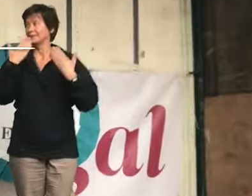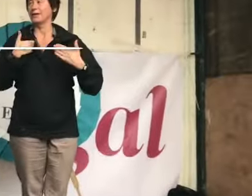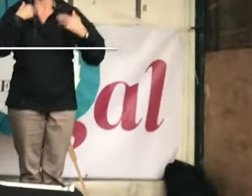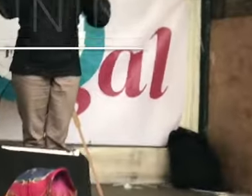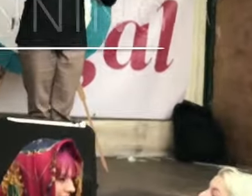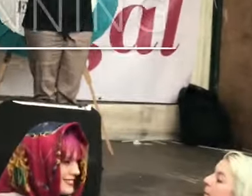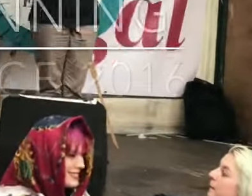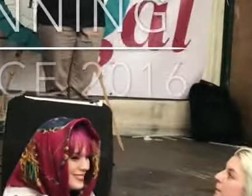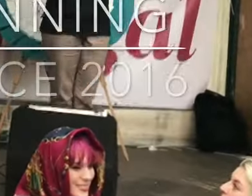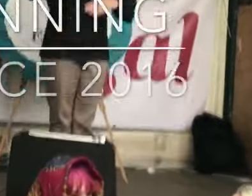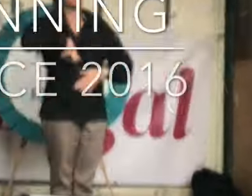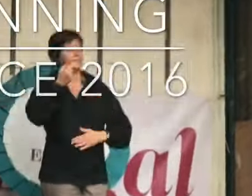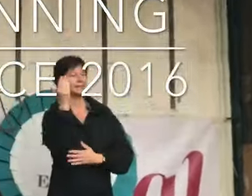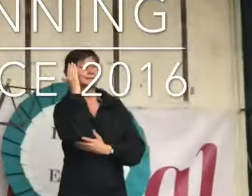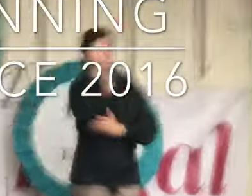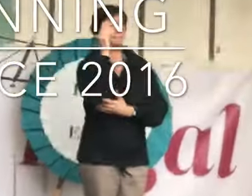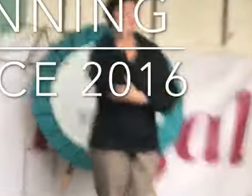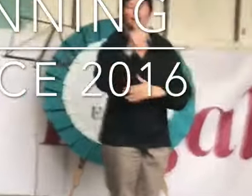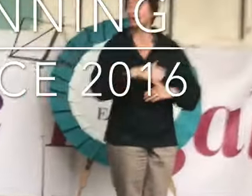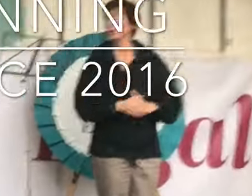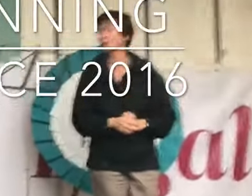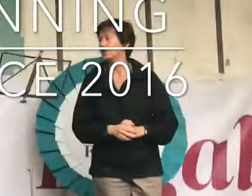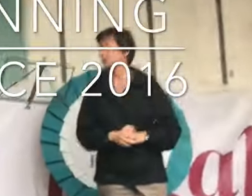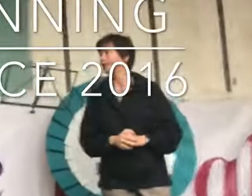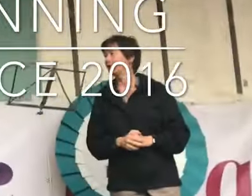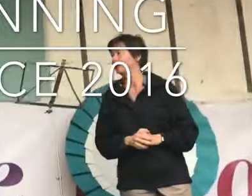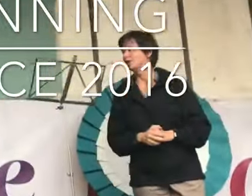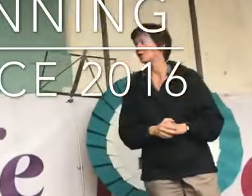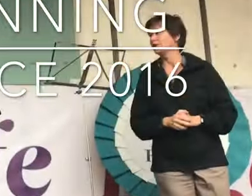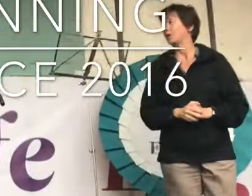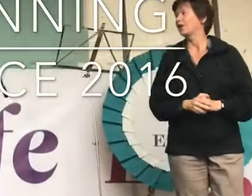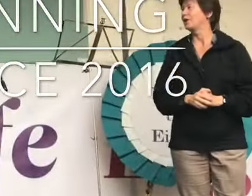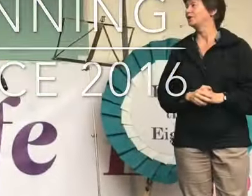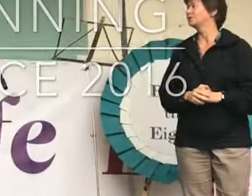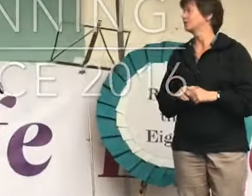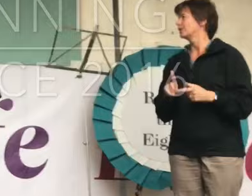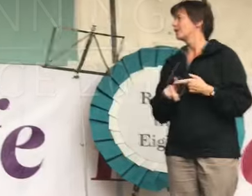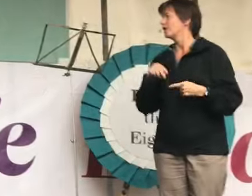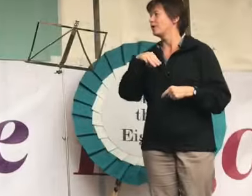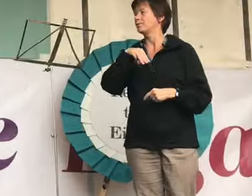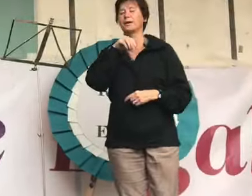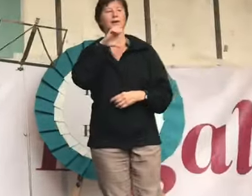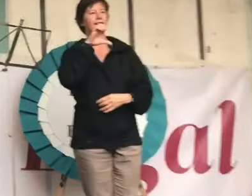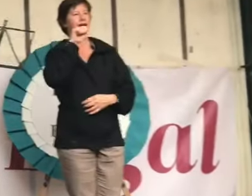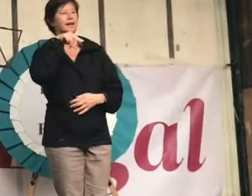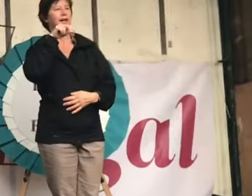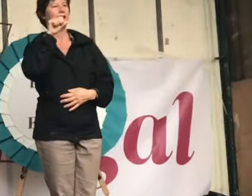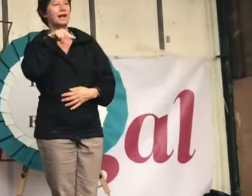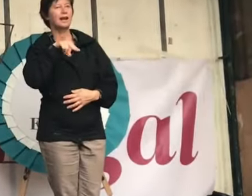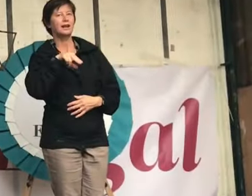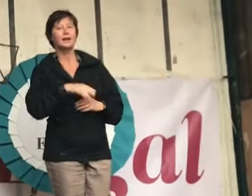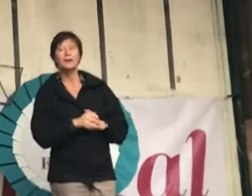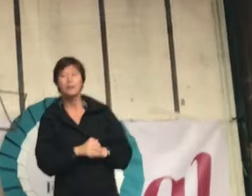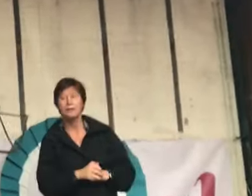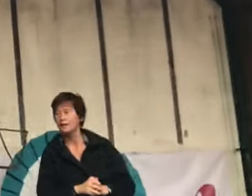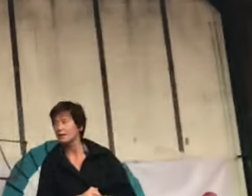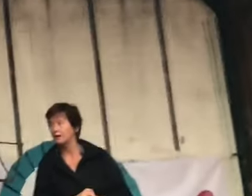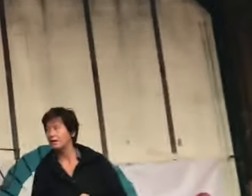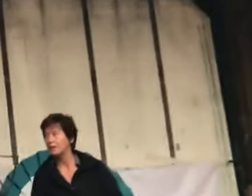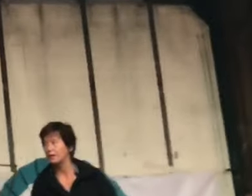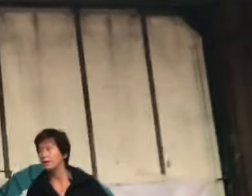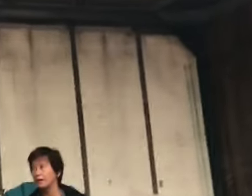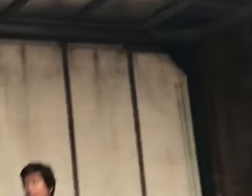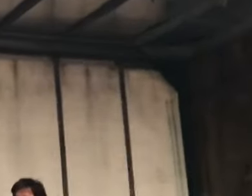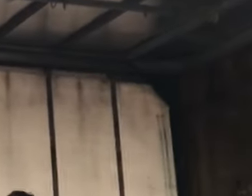Introduce our next speaker to you now. This lady's called Philomena Canning. You might have heard of her. She's a midwife for the last 33